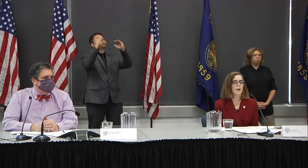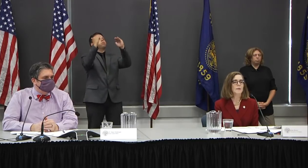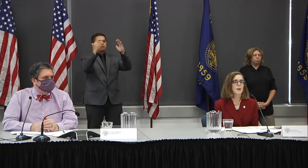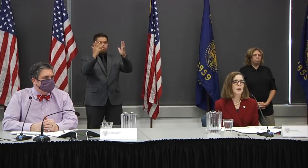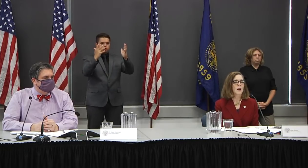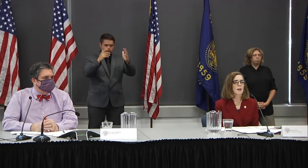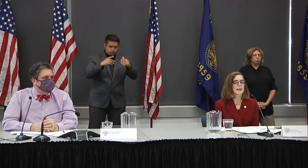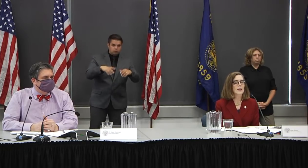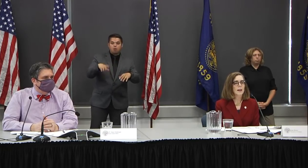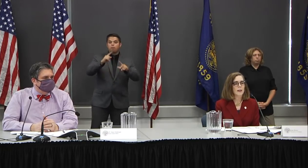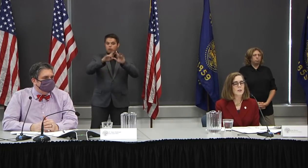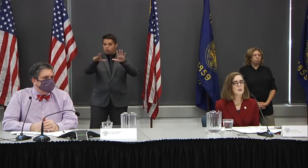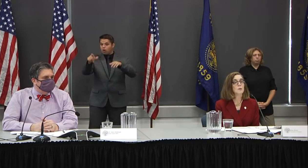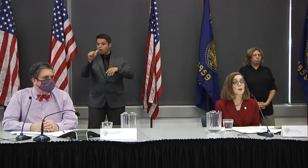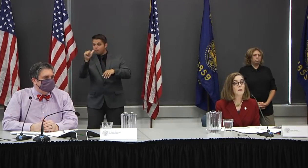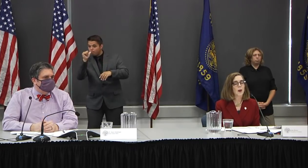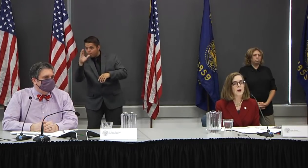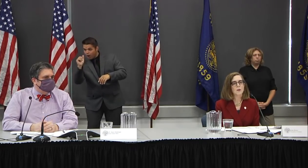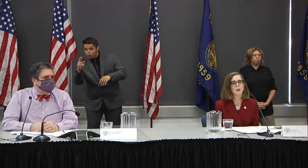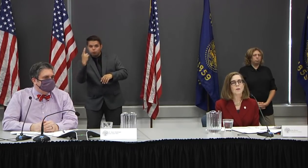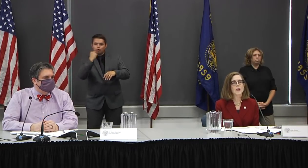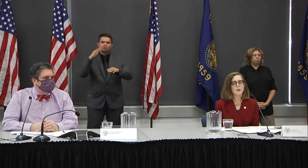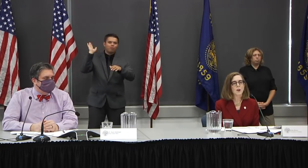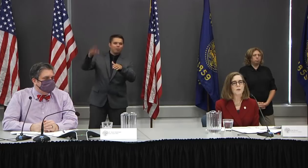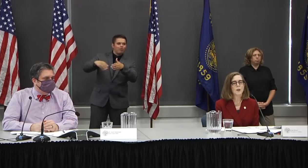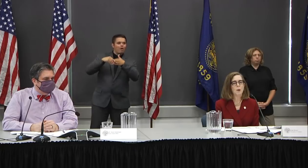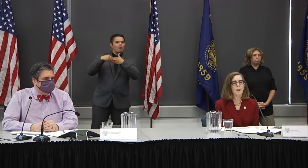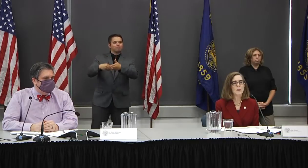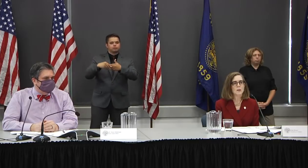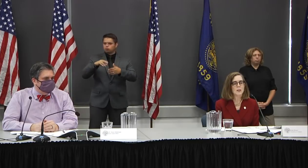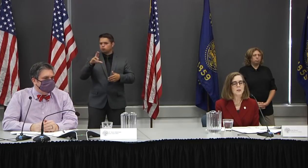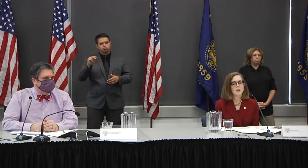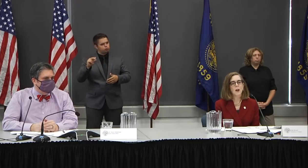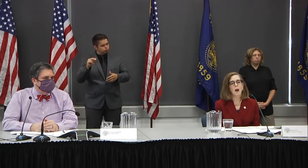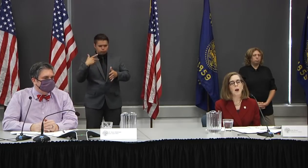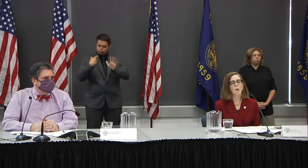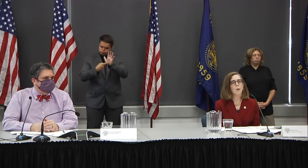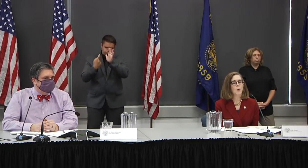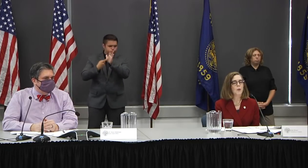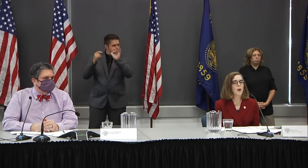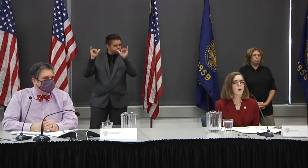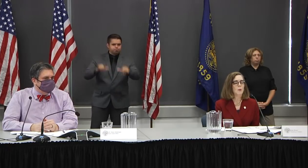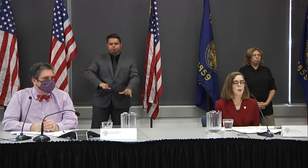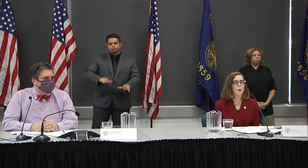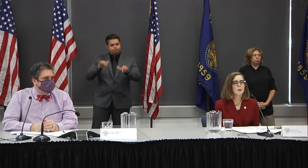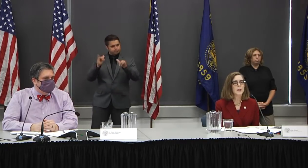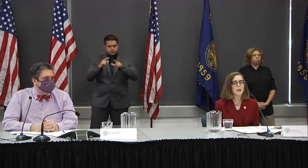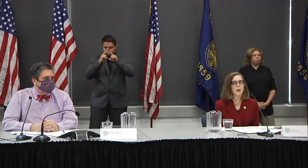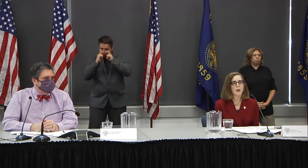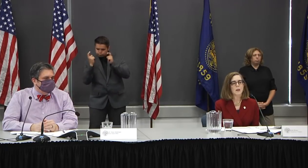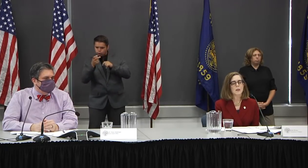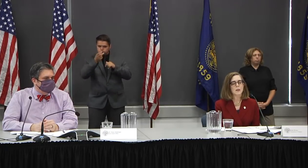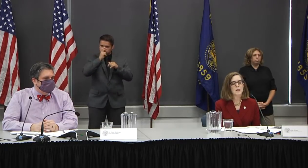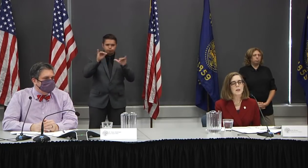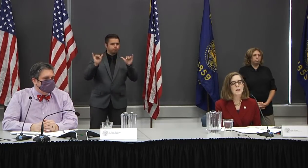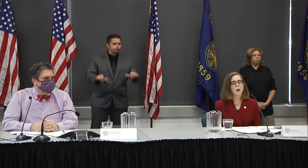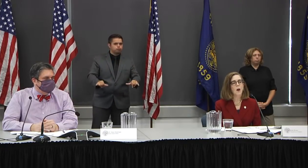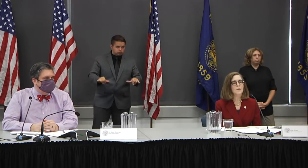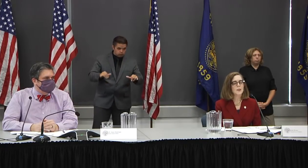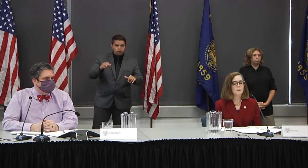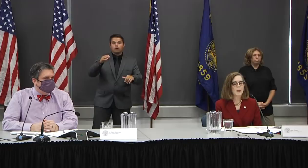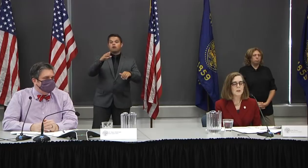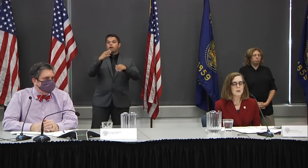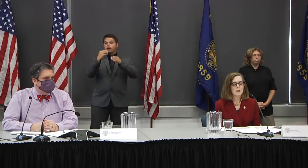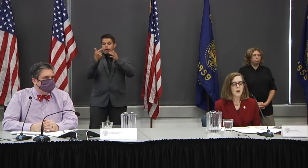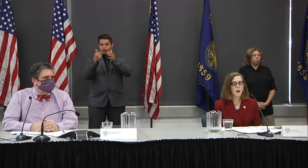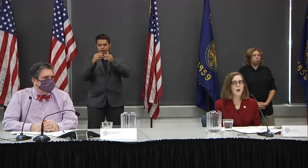We have enhanced and refined our face covering policies, both out in public and in